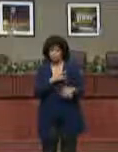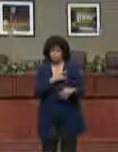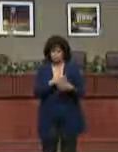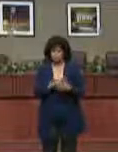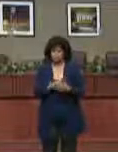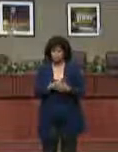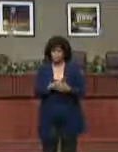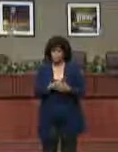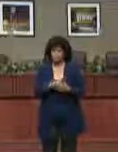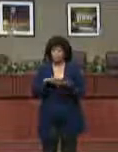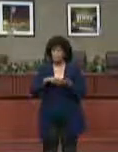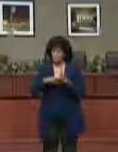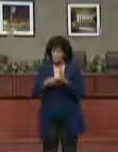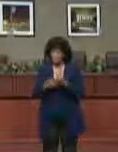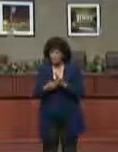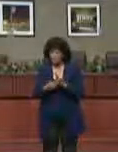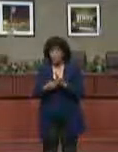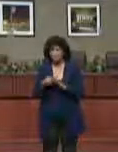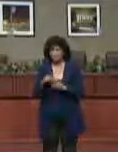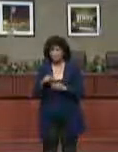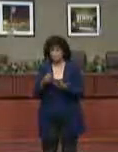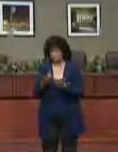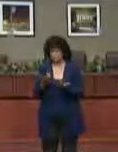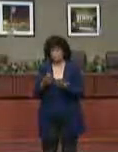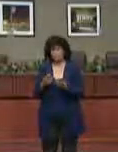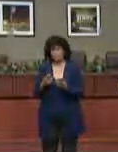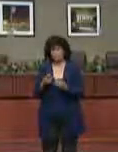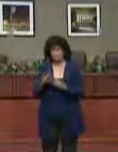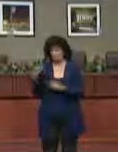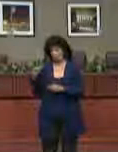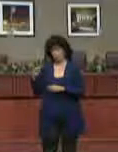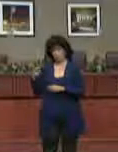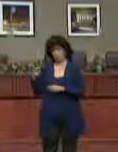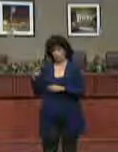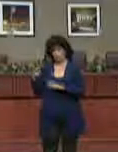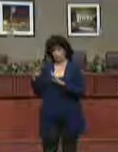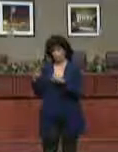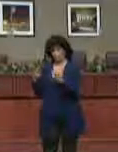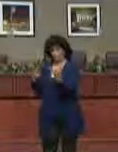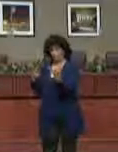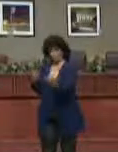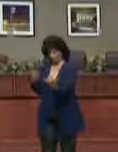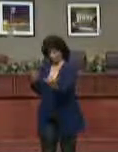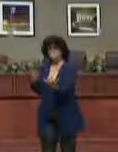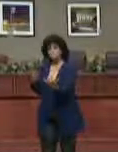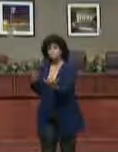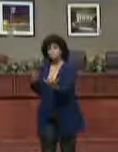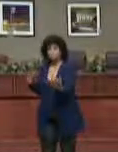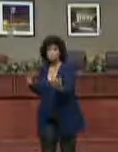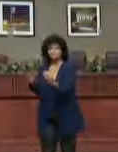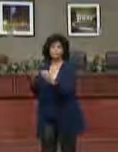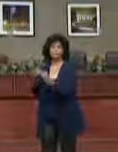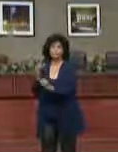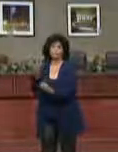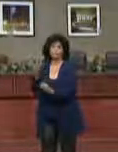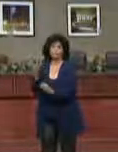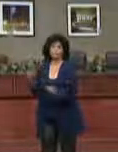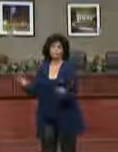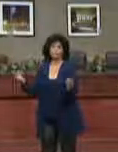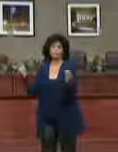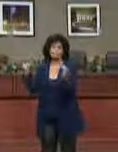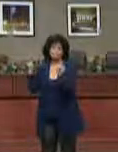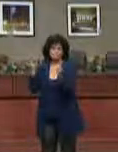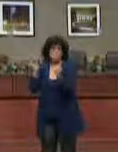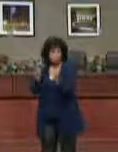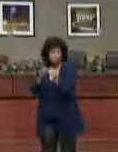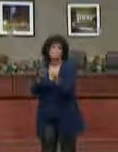That's an increase of 20 deaths since Thursday of last week. So our hearts and prayers